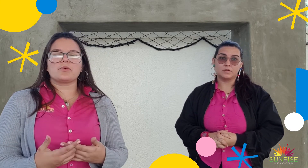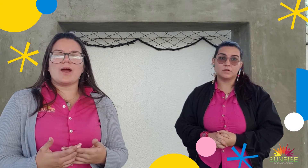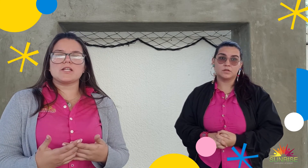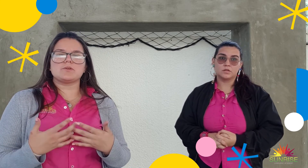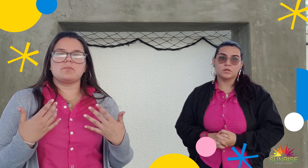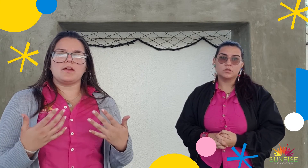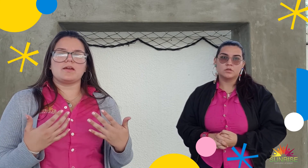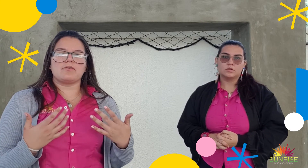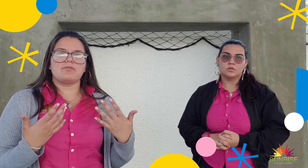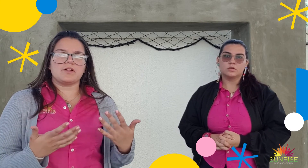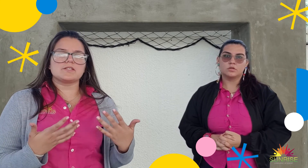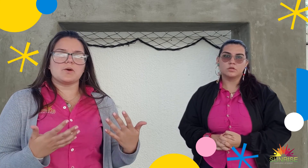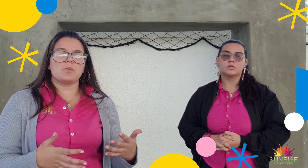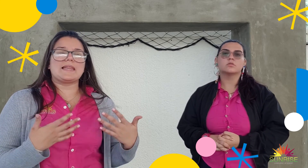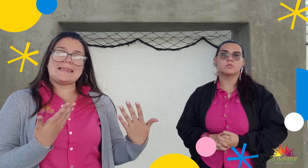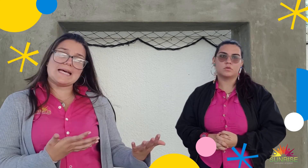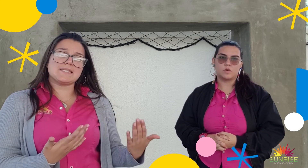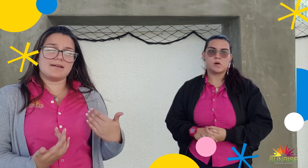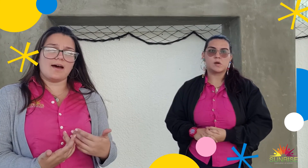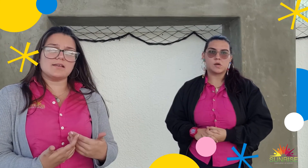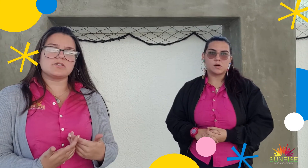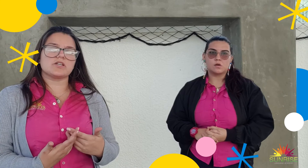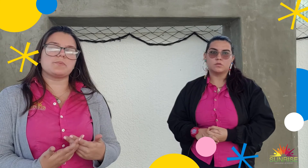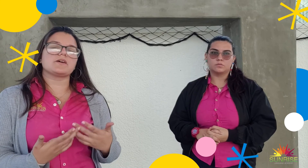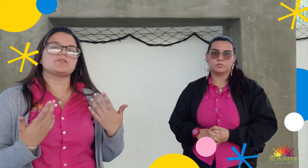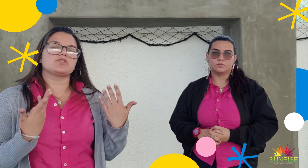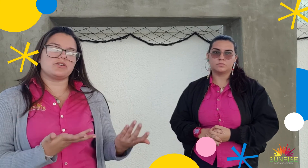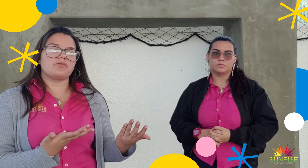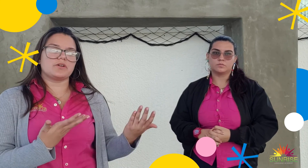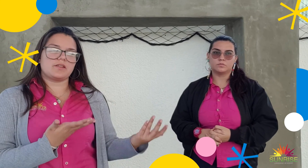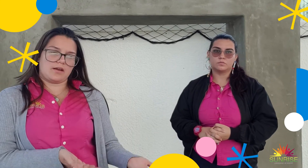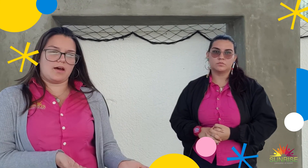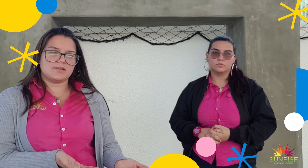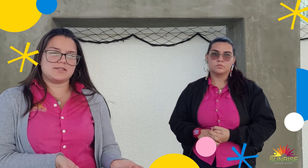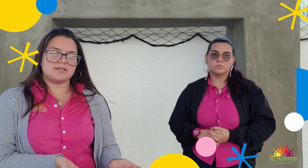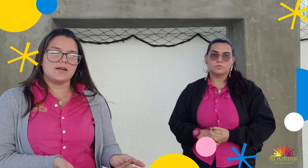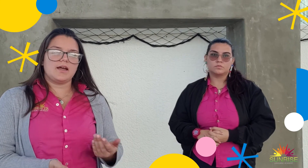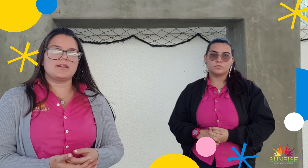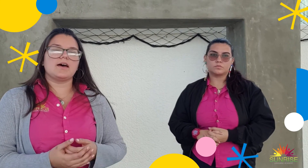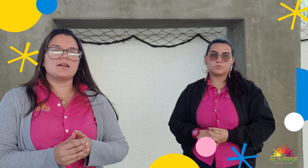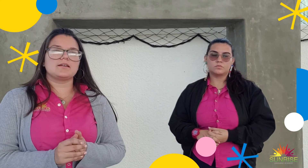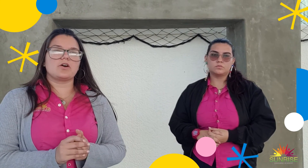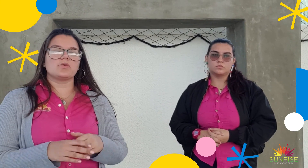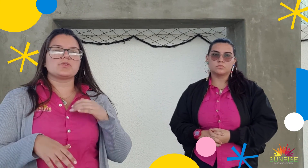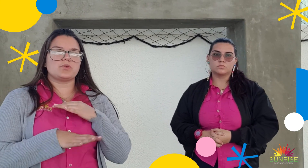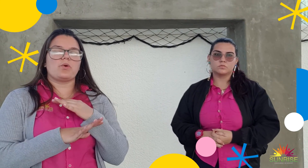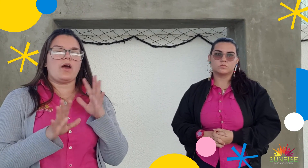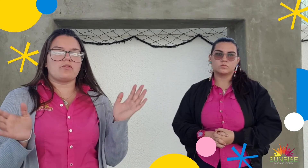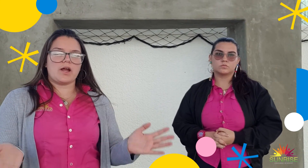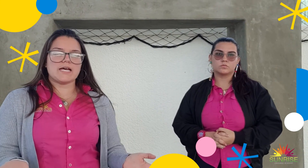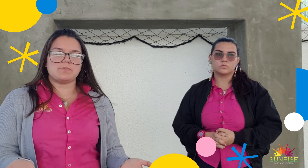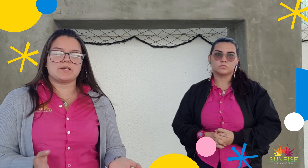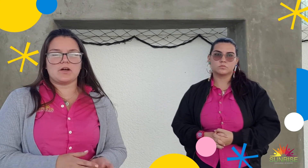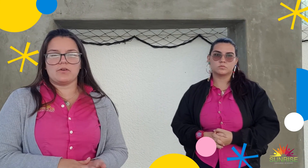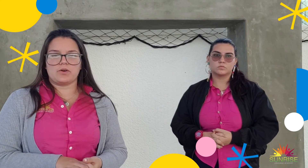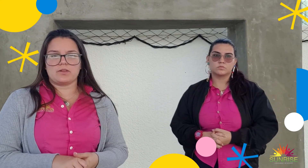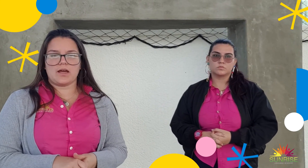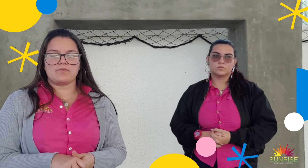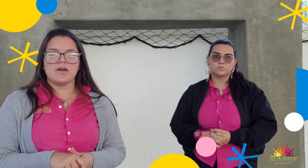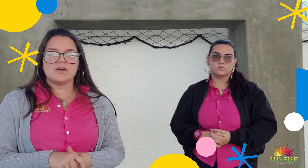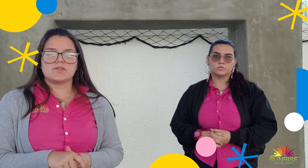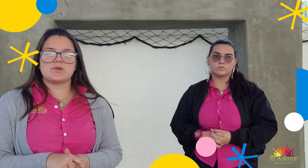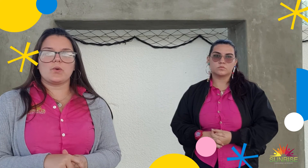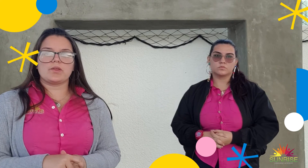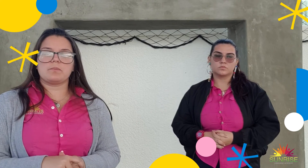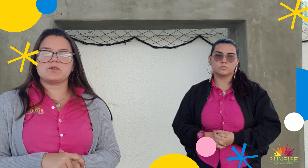have the right to make feel someone less than us just because they're different than us. And that goes to every aspect of your